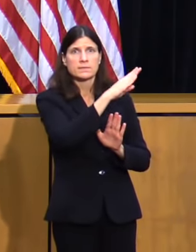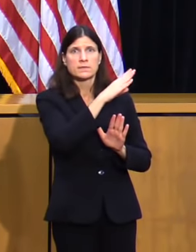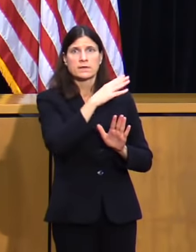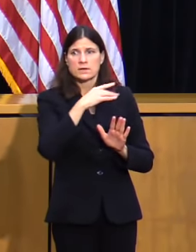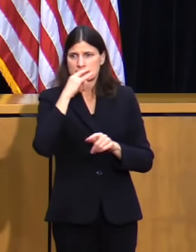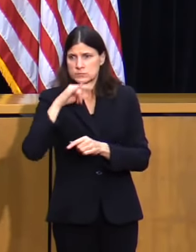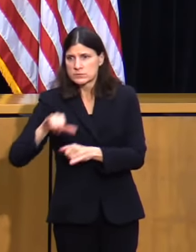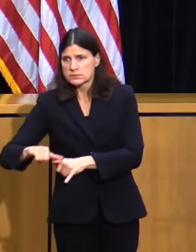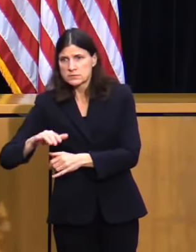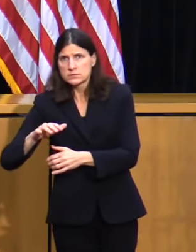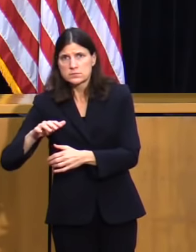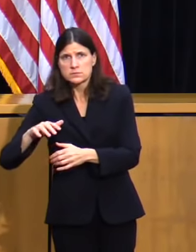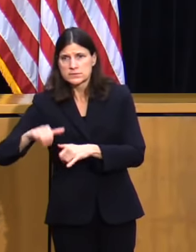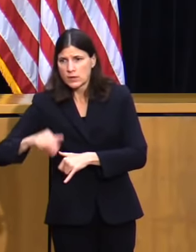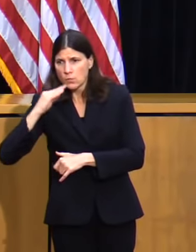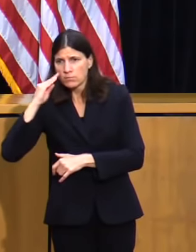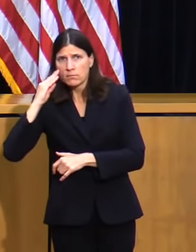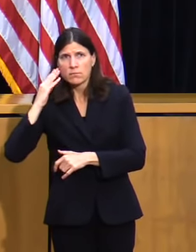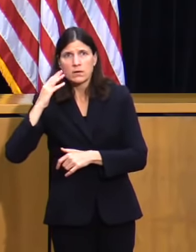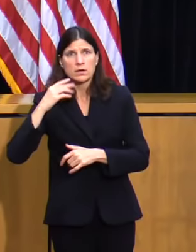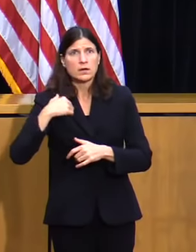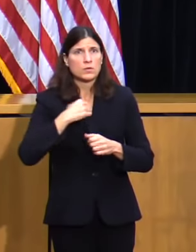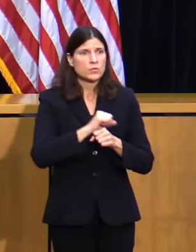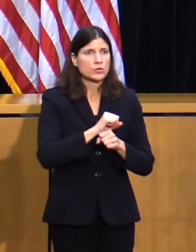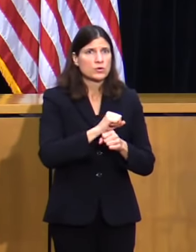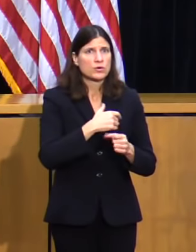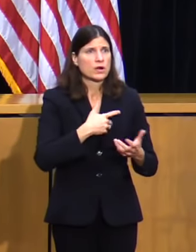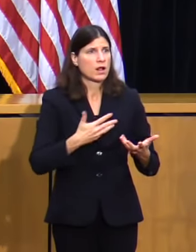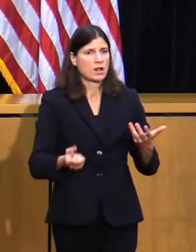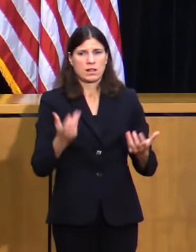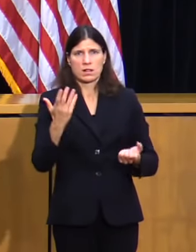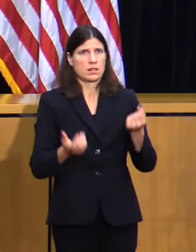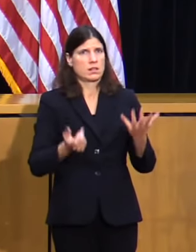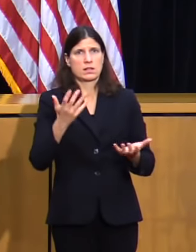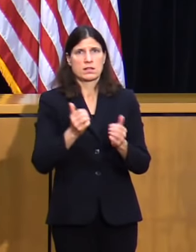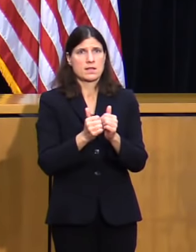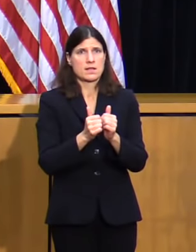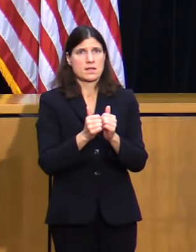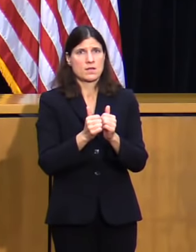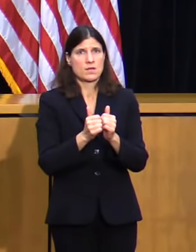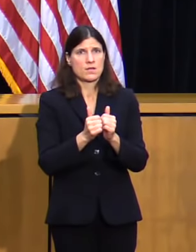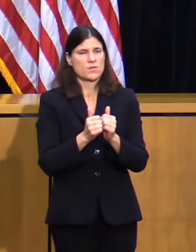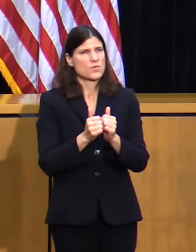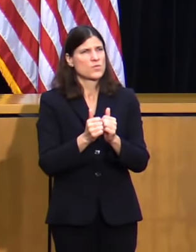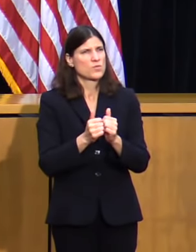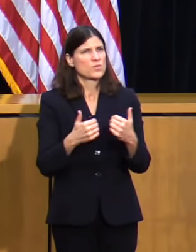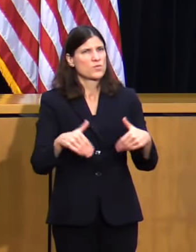almost everybody says was so much more precious than I realized until it almost got taken away from me.